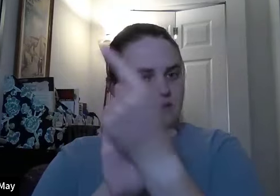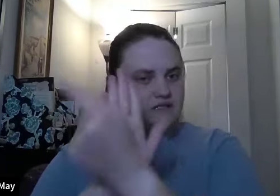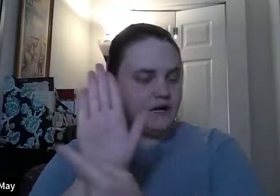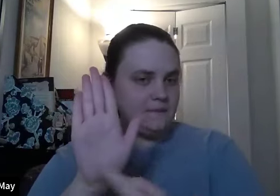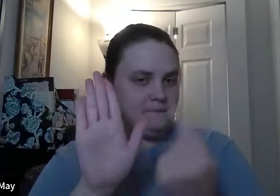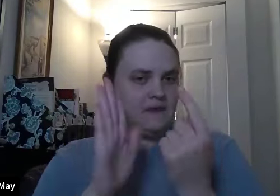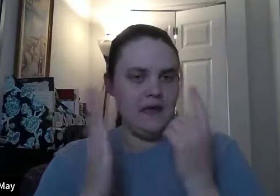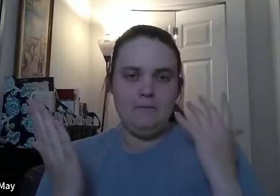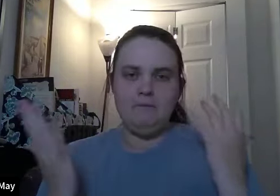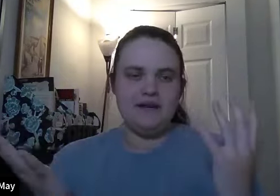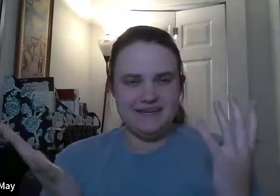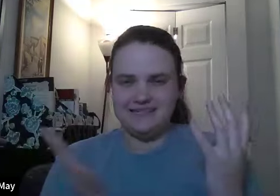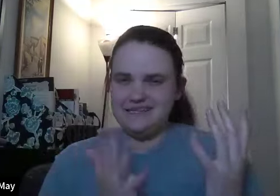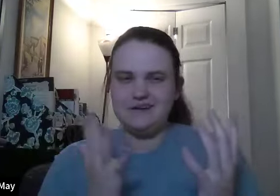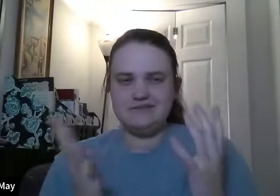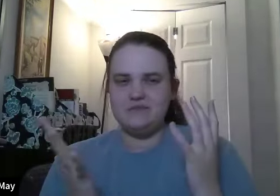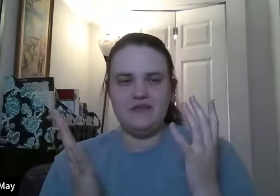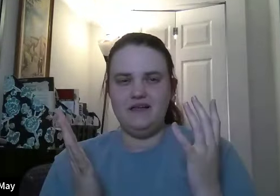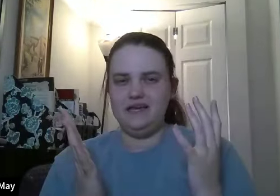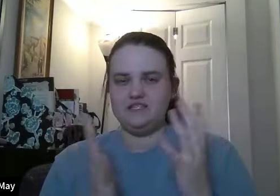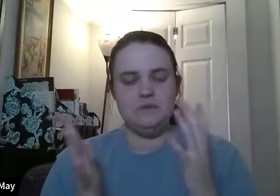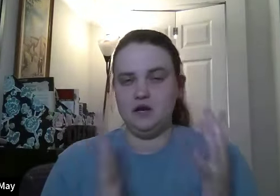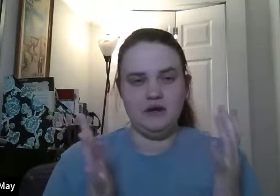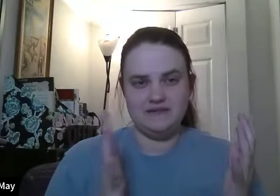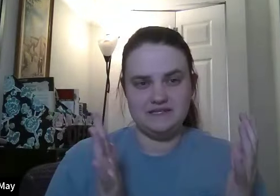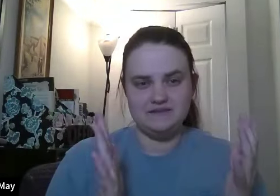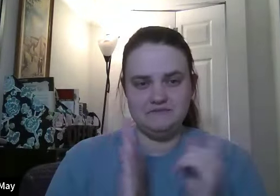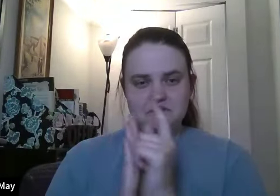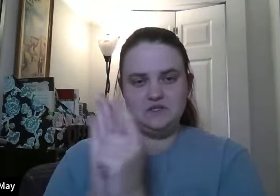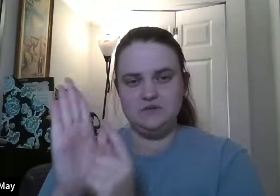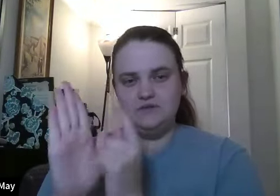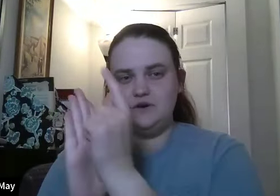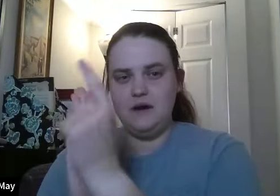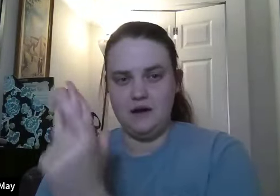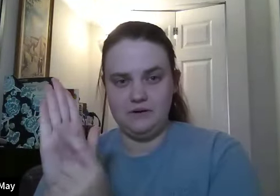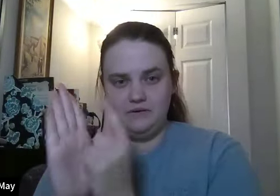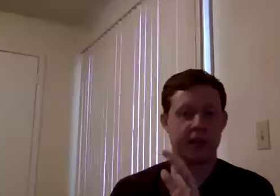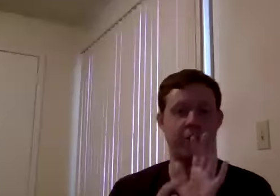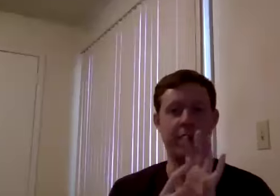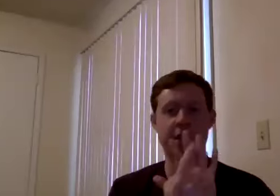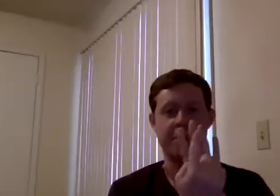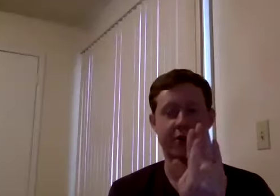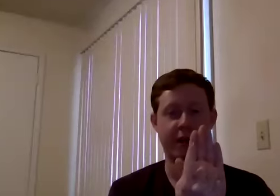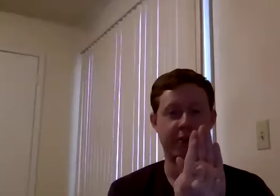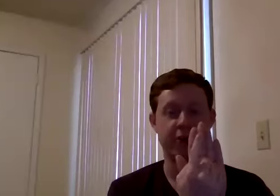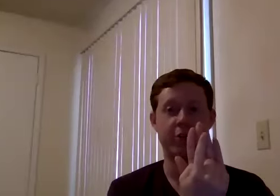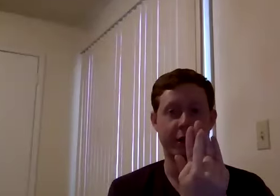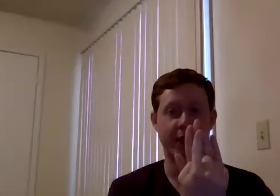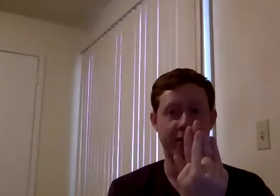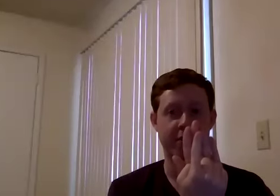correct way. But again, it's not something that like it's going to make or break this. So Question on like the orientation of your hands. Are you just doing it like this to